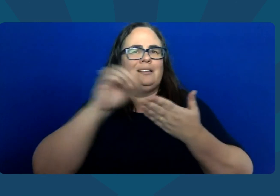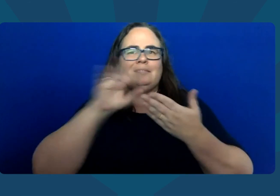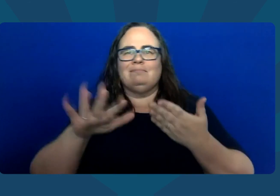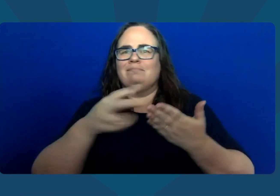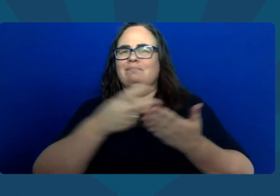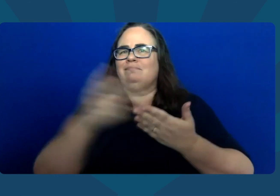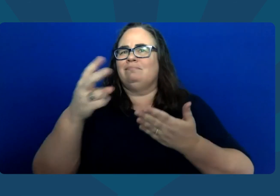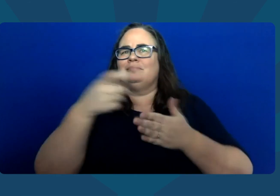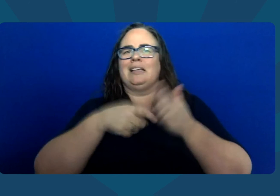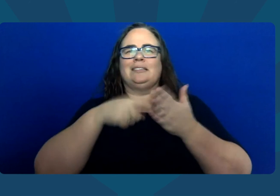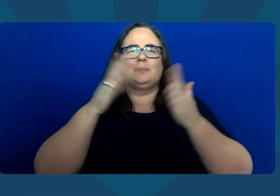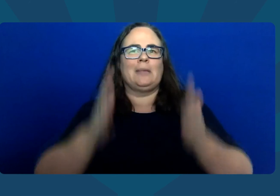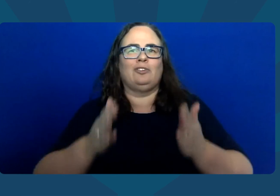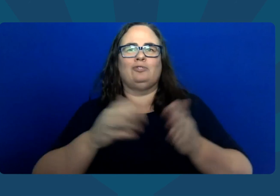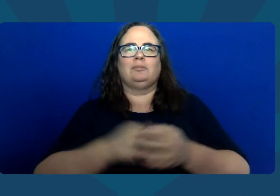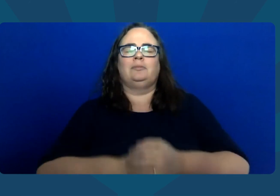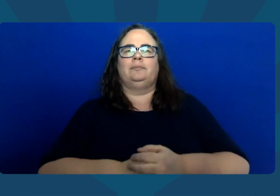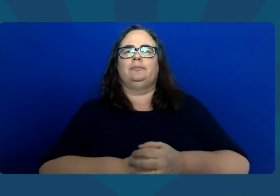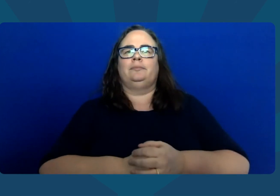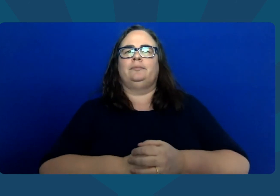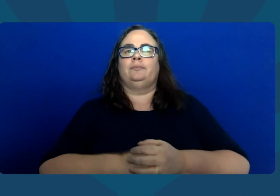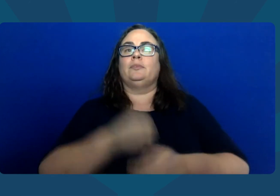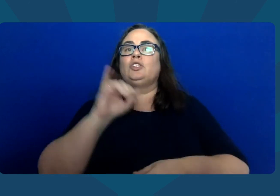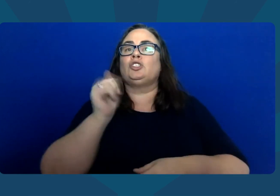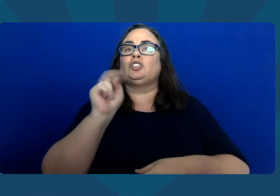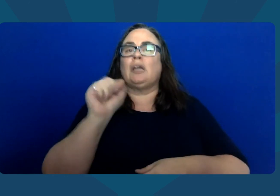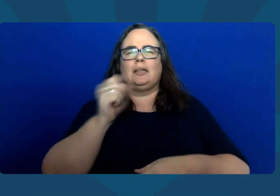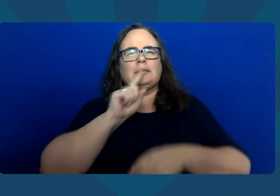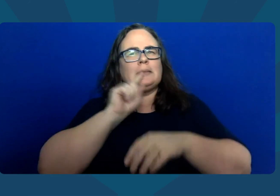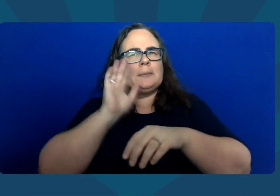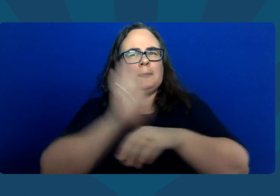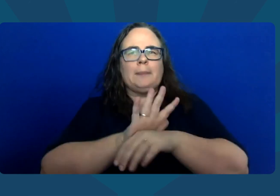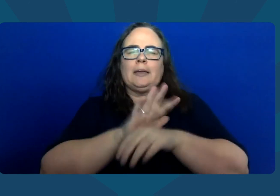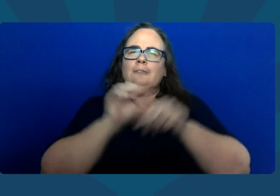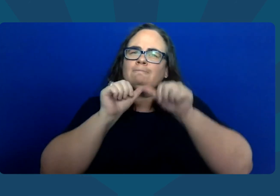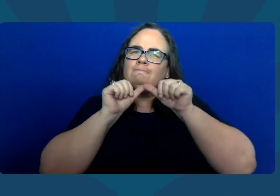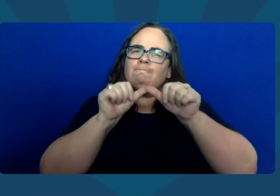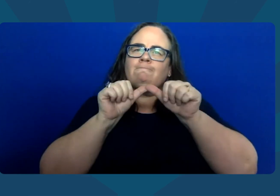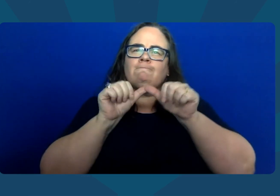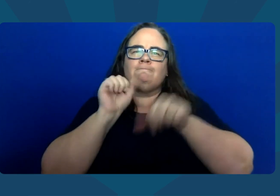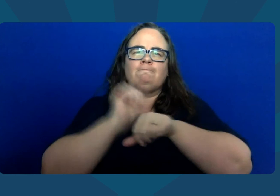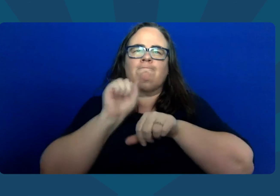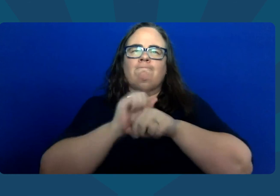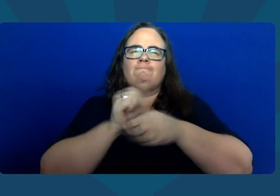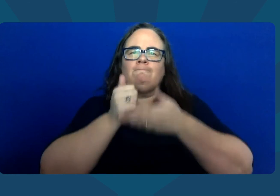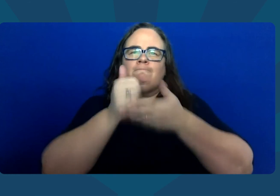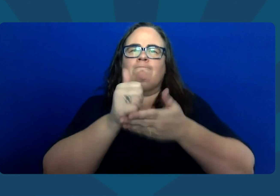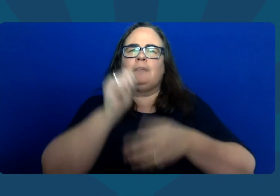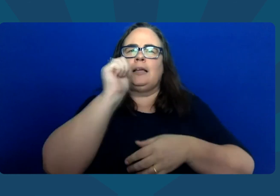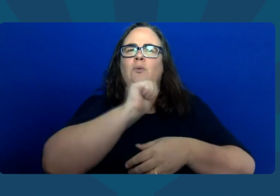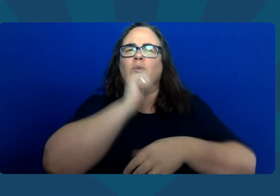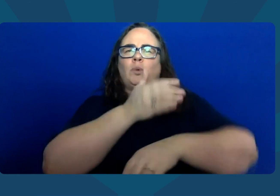parents, students, and taxpayers. Jana's commitment is to work diligently